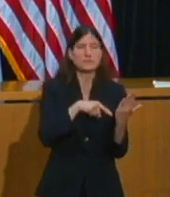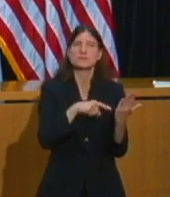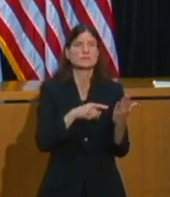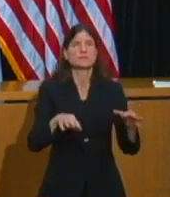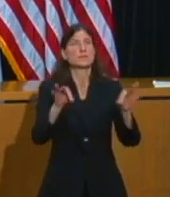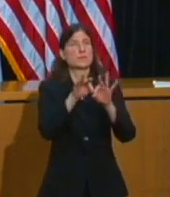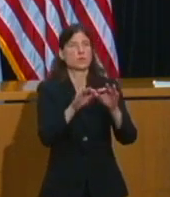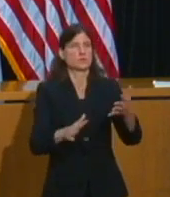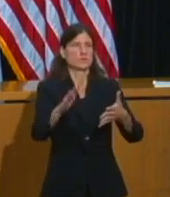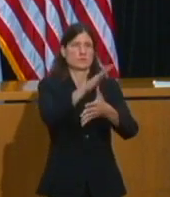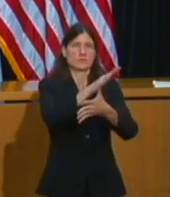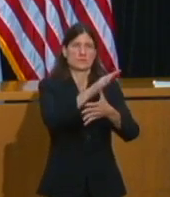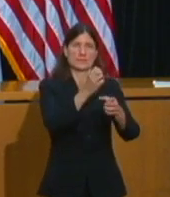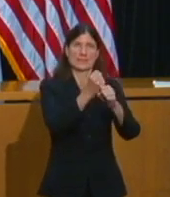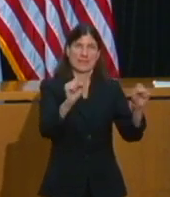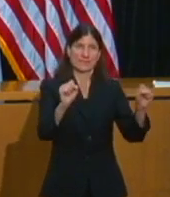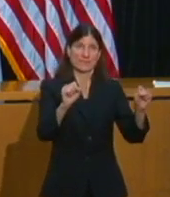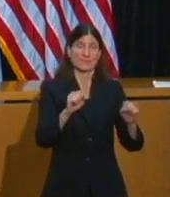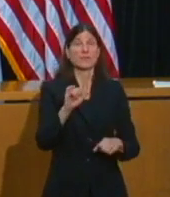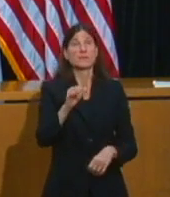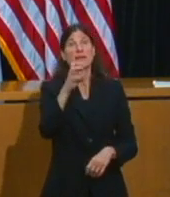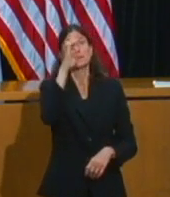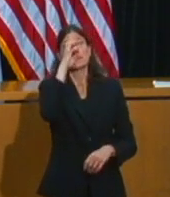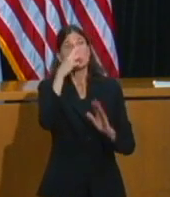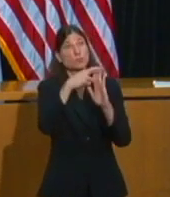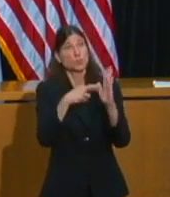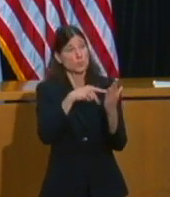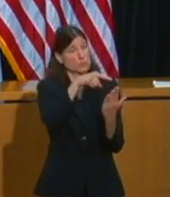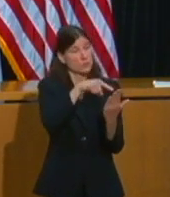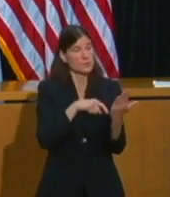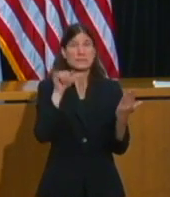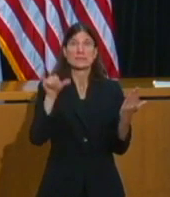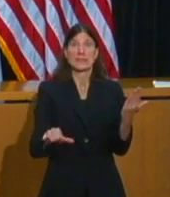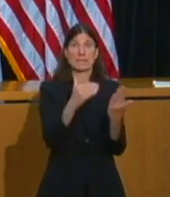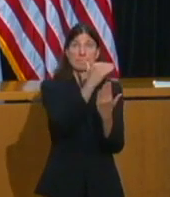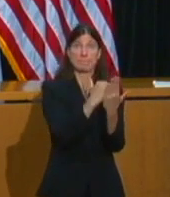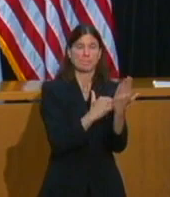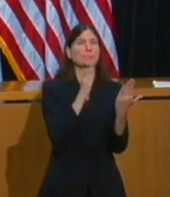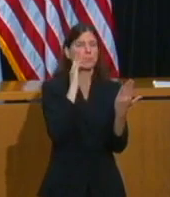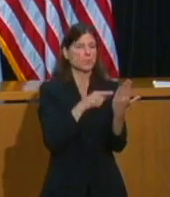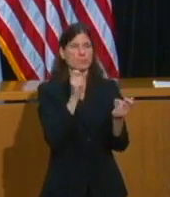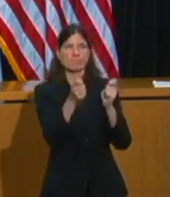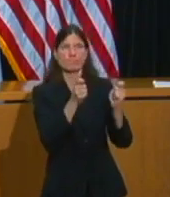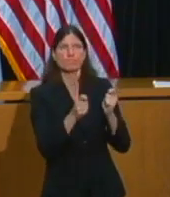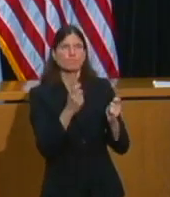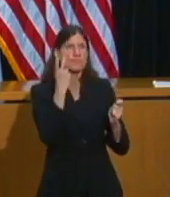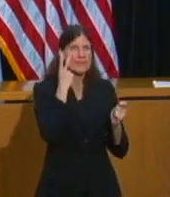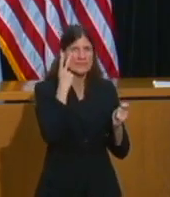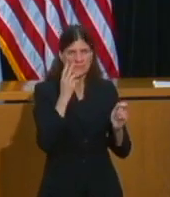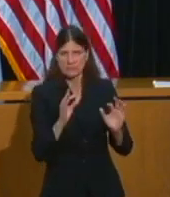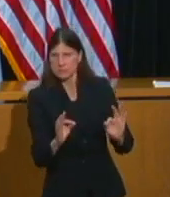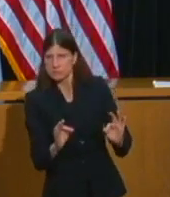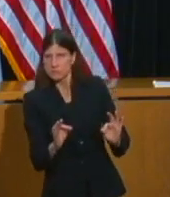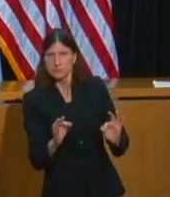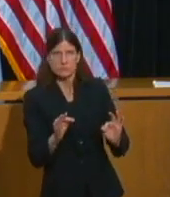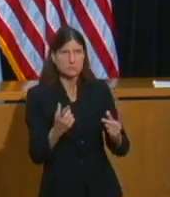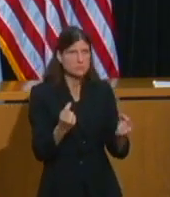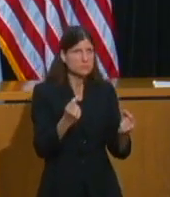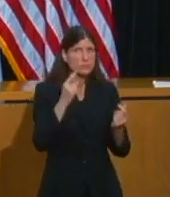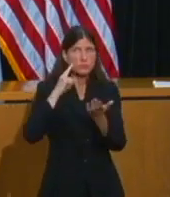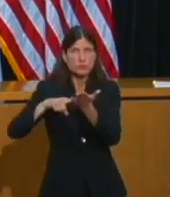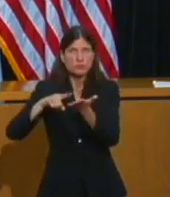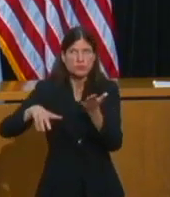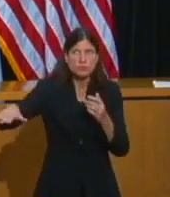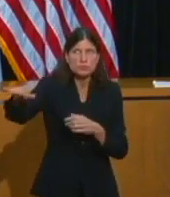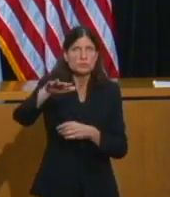yet. As we move through recovery, the department is going to continue to do everything to protect children and work